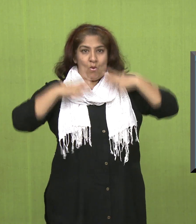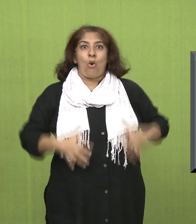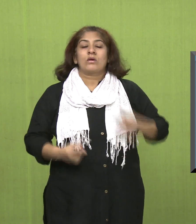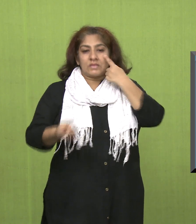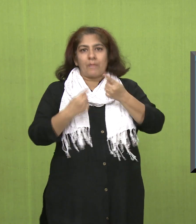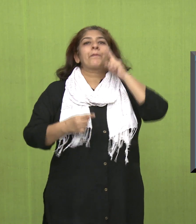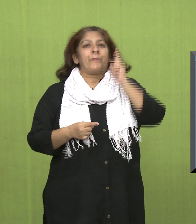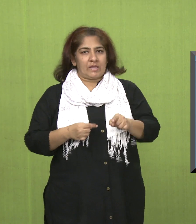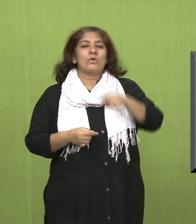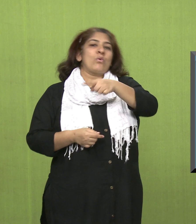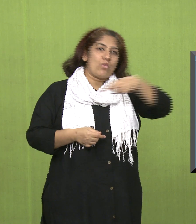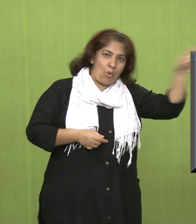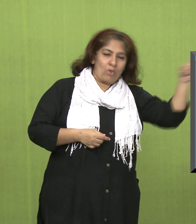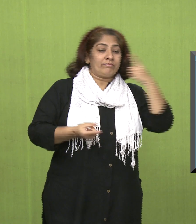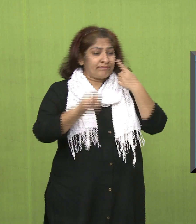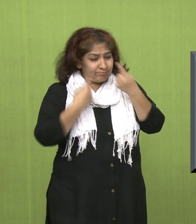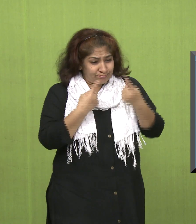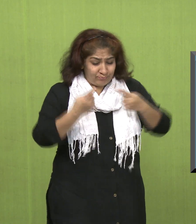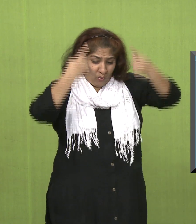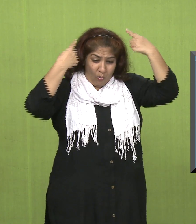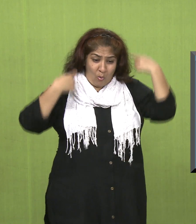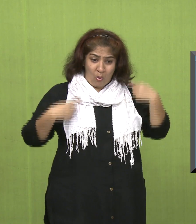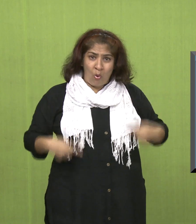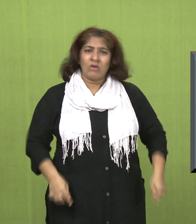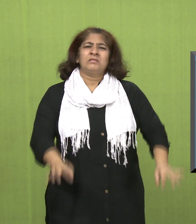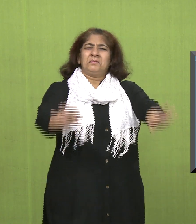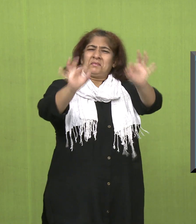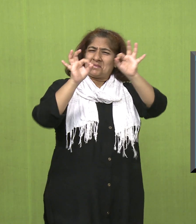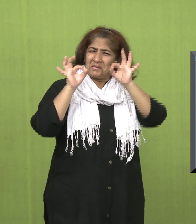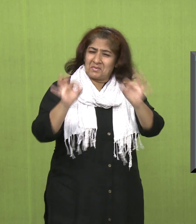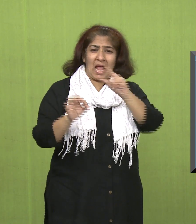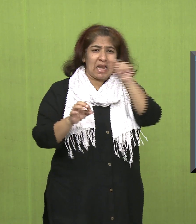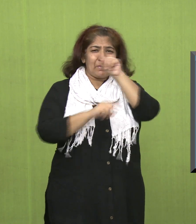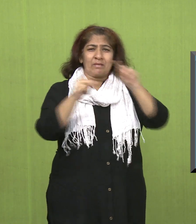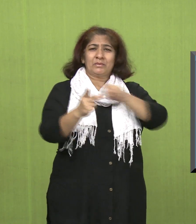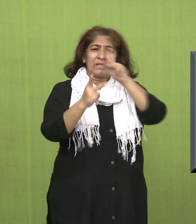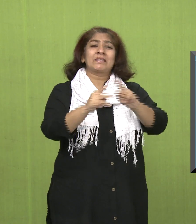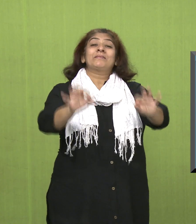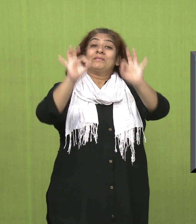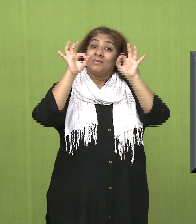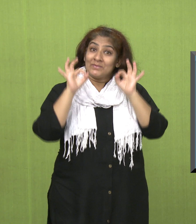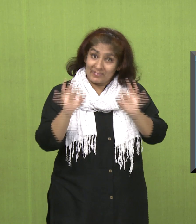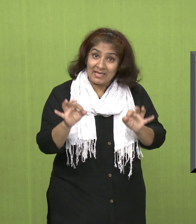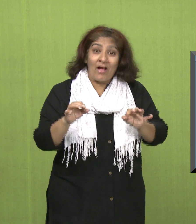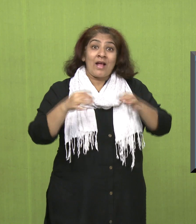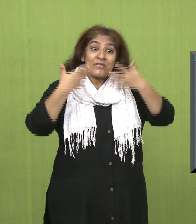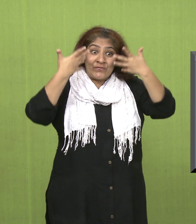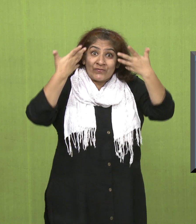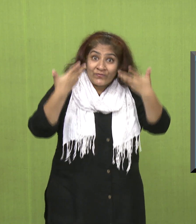medical examination. Their health checkup is done, and if they are healthy,